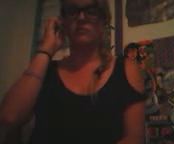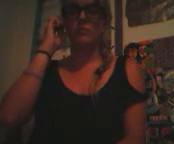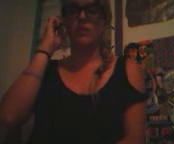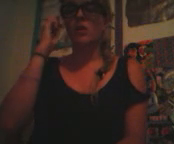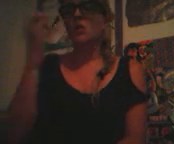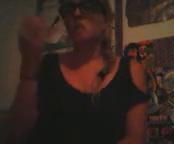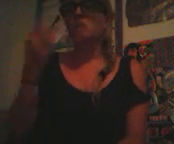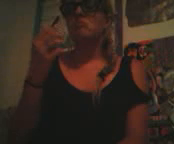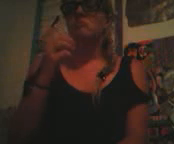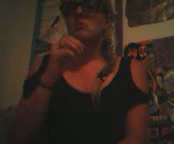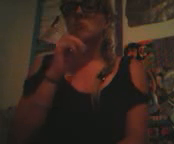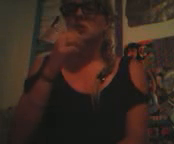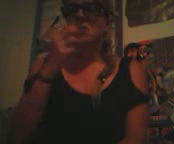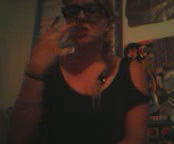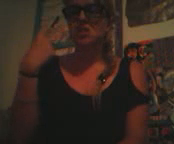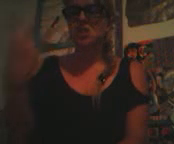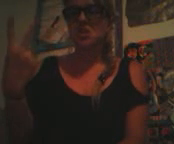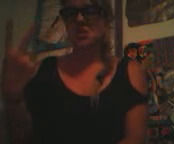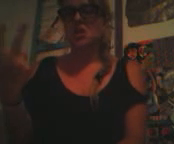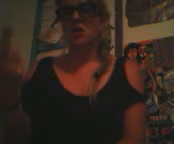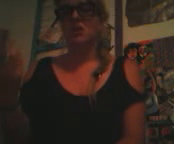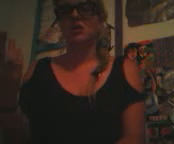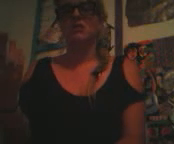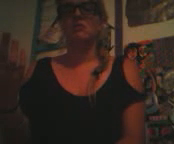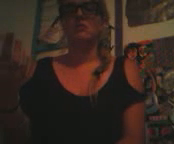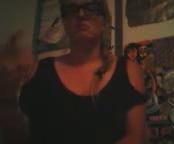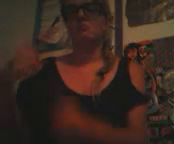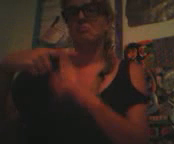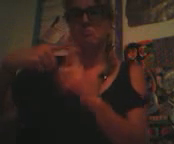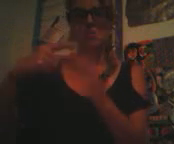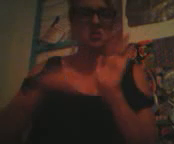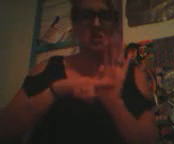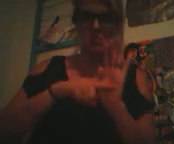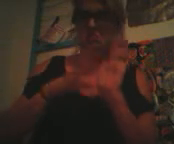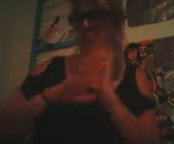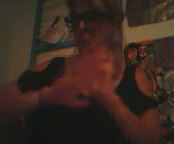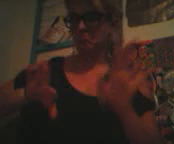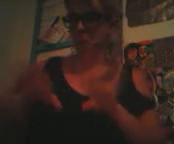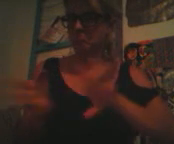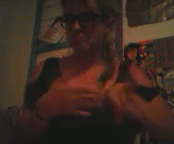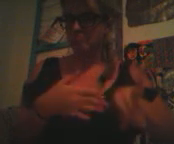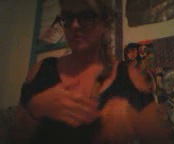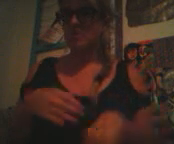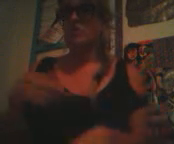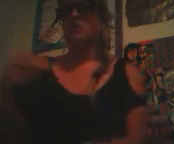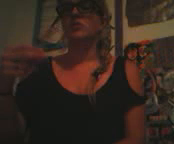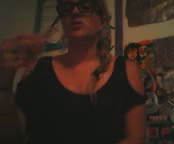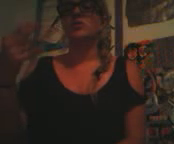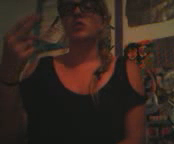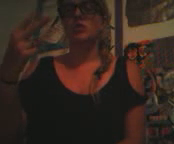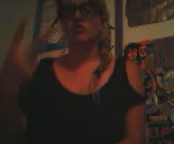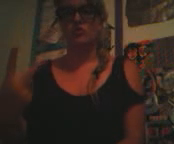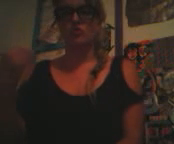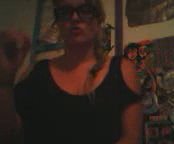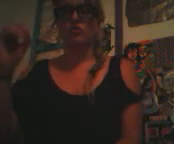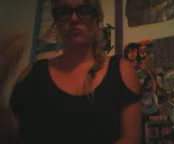plus H2O2. I just see H2O2. So this right here will decompose or break up, and it's going to form